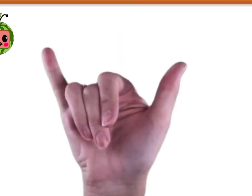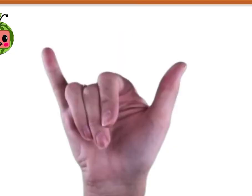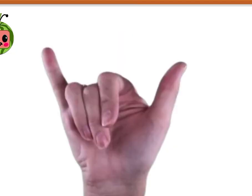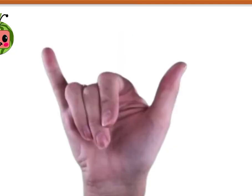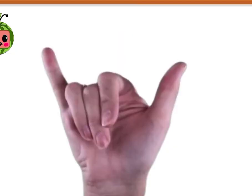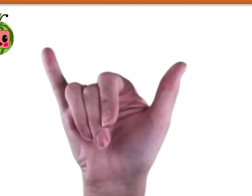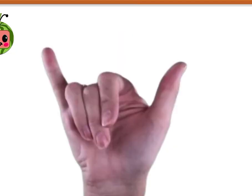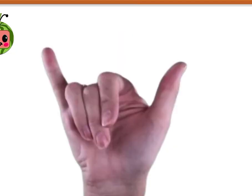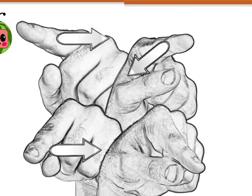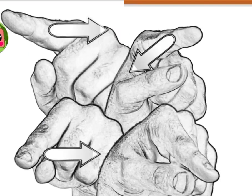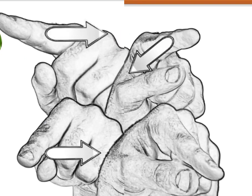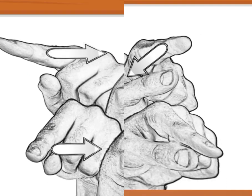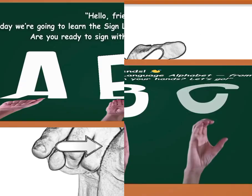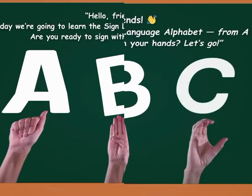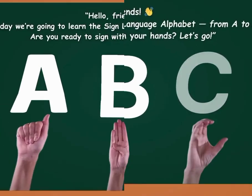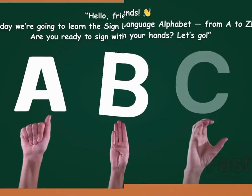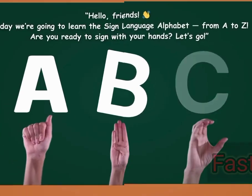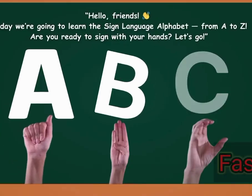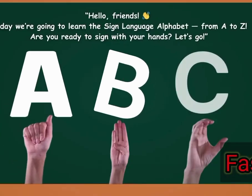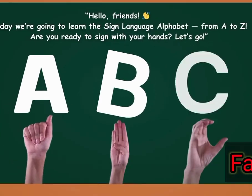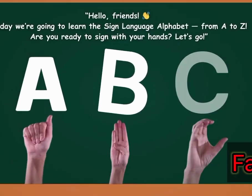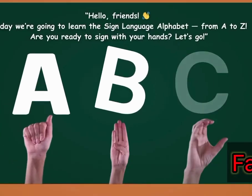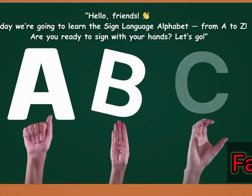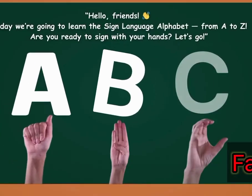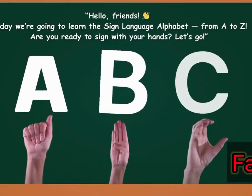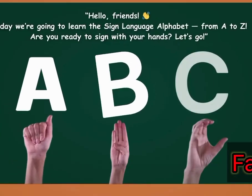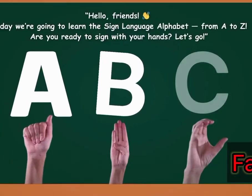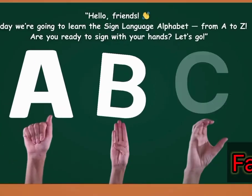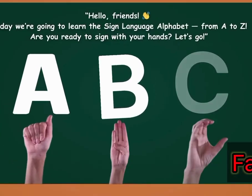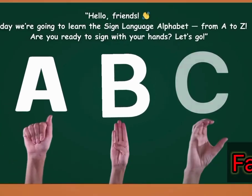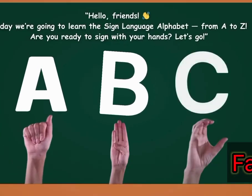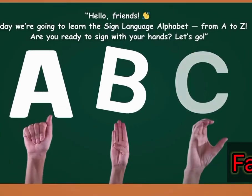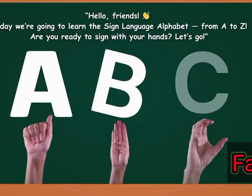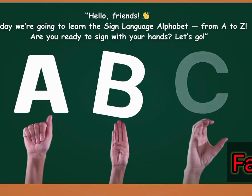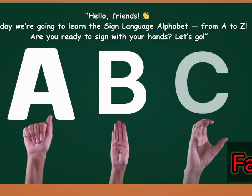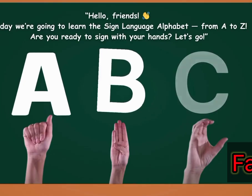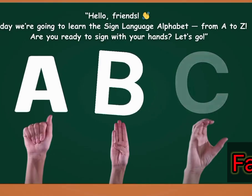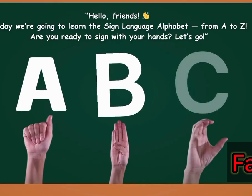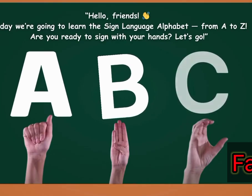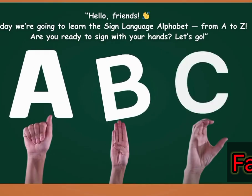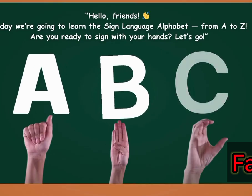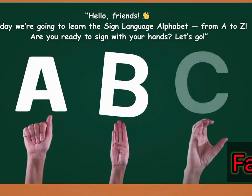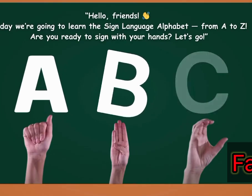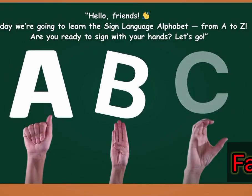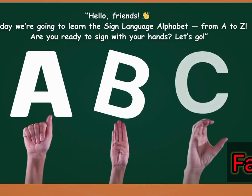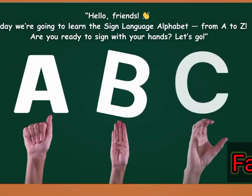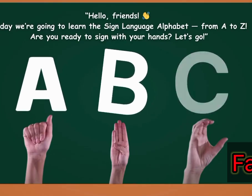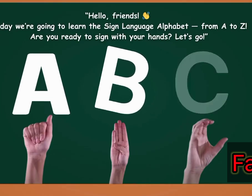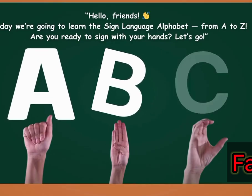Y, and Z. Hello, friends. Today we're going to learn the sign language alphabet from A to Z. Are you ready to sign